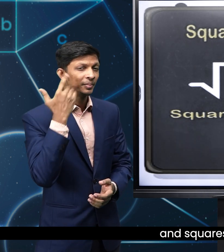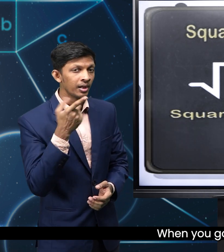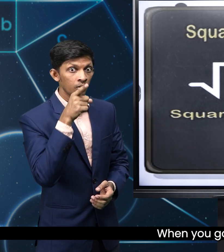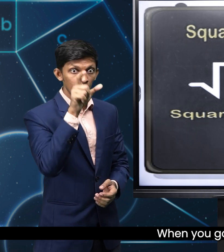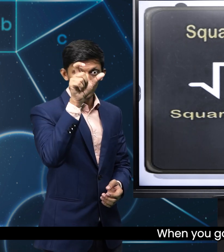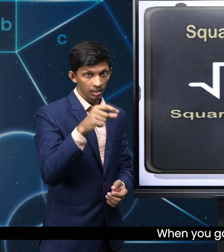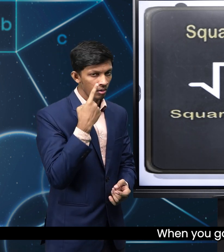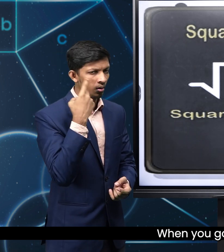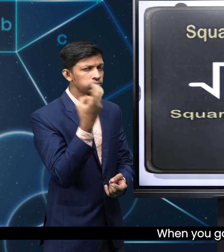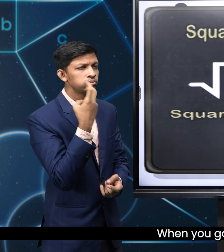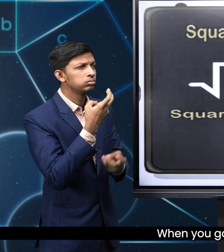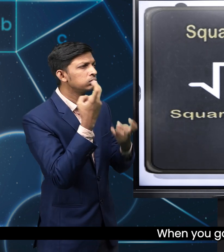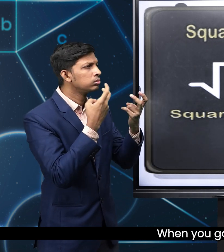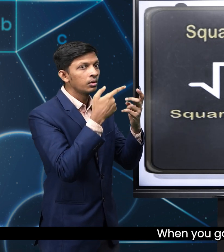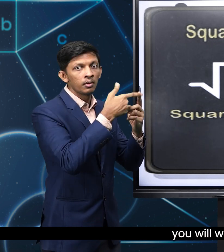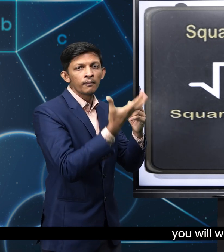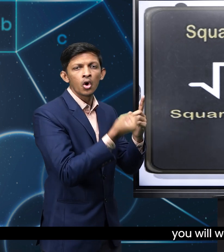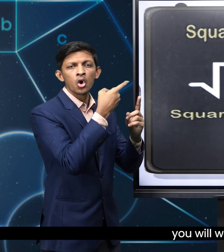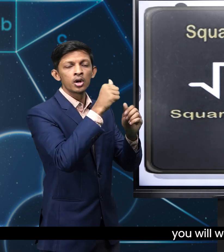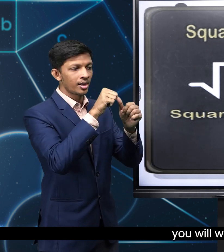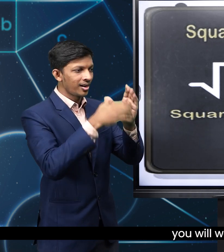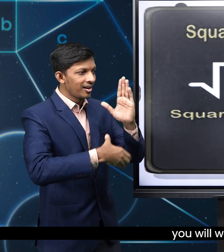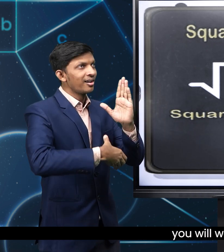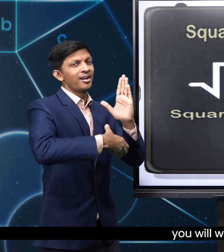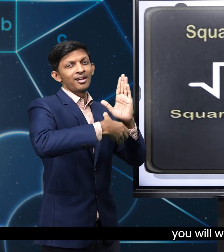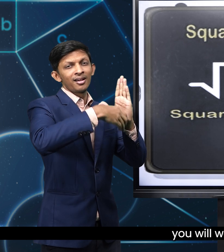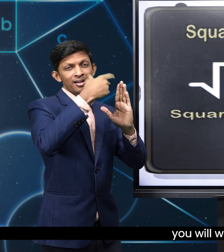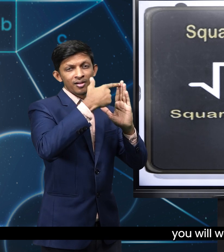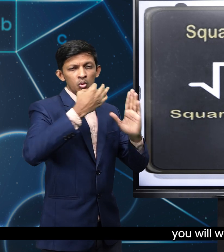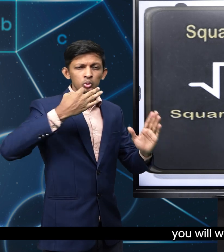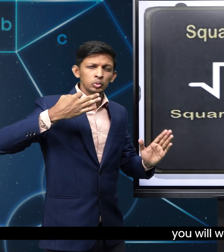When you go to find a new apartment, you will want to know its size of it.